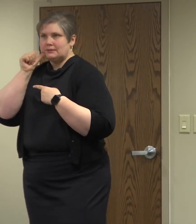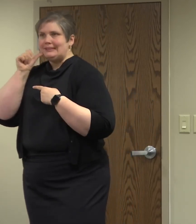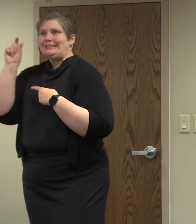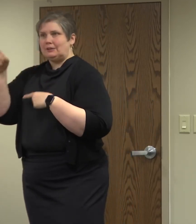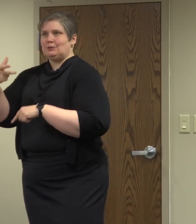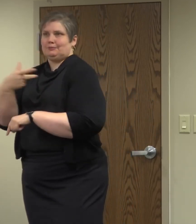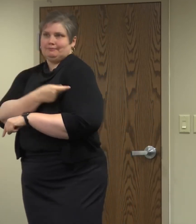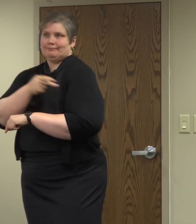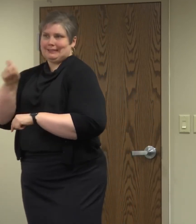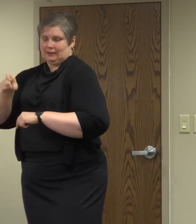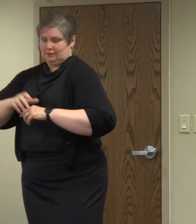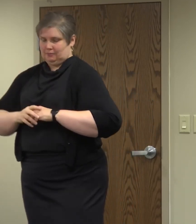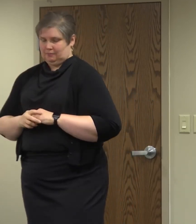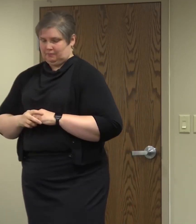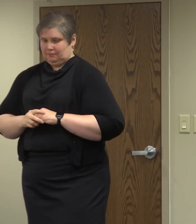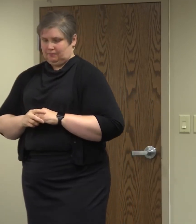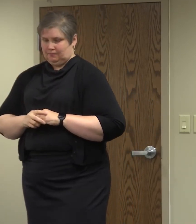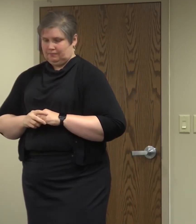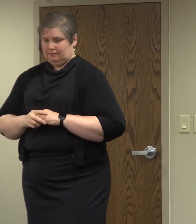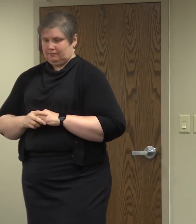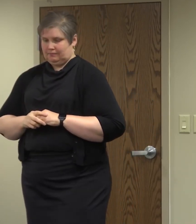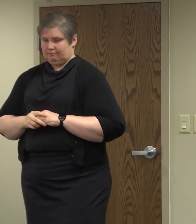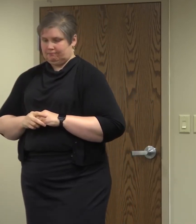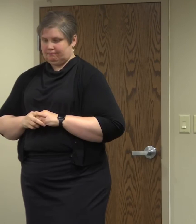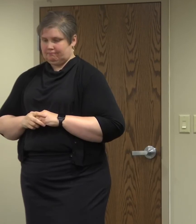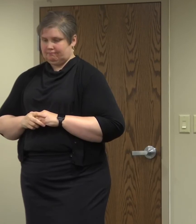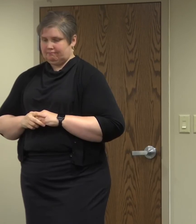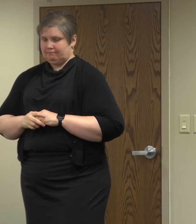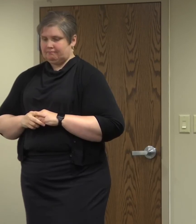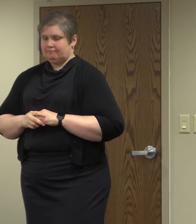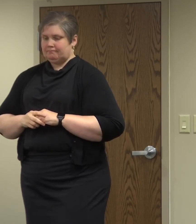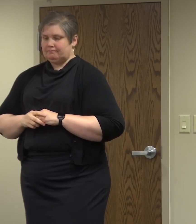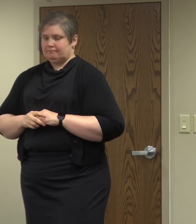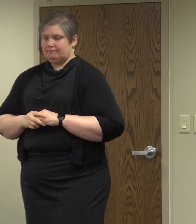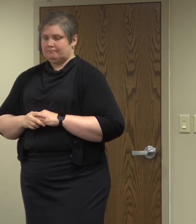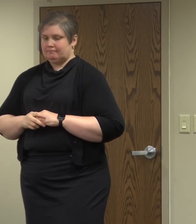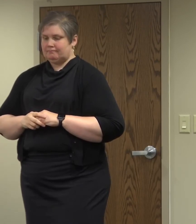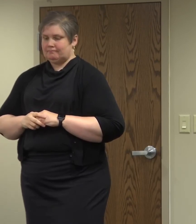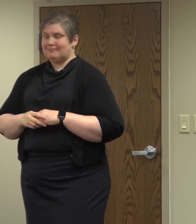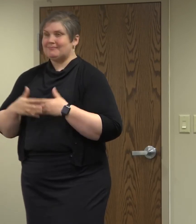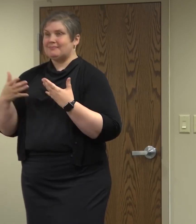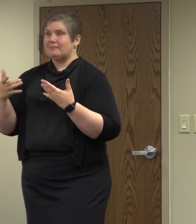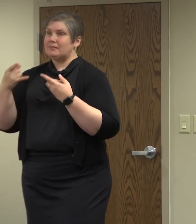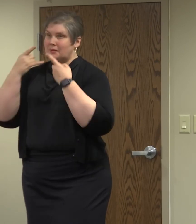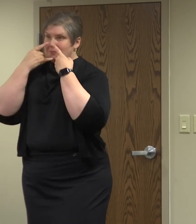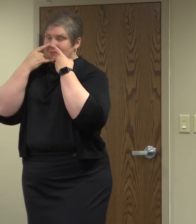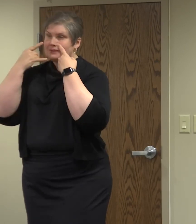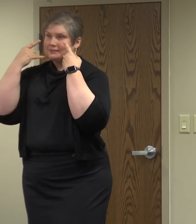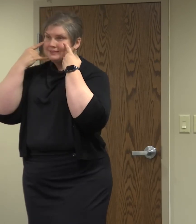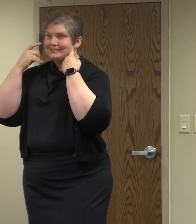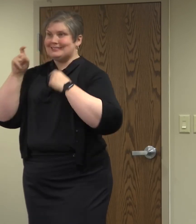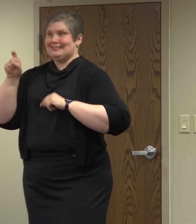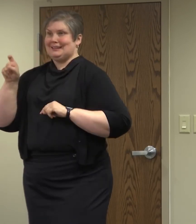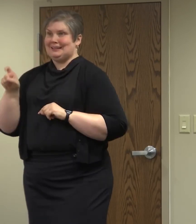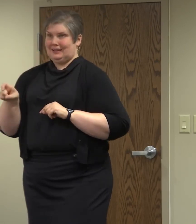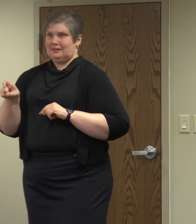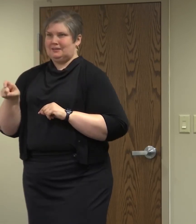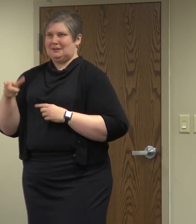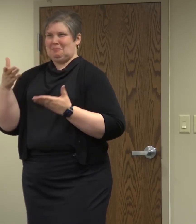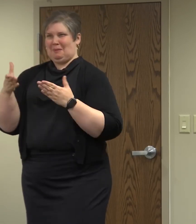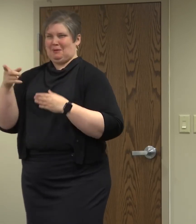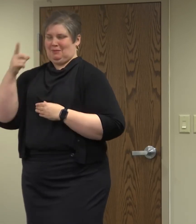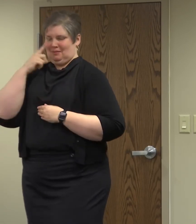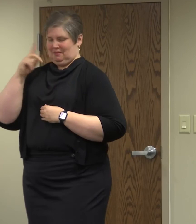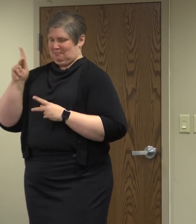household. I know that seems like an odd hostess kind of activity, but we have to be serious about this. At over 500